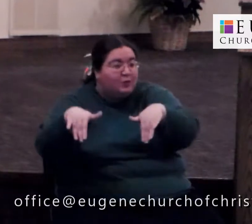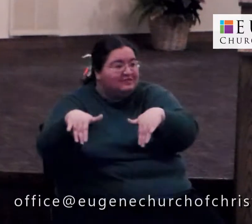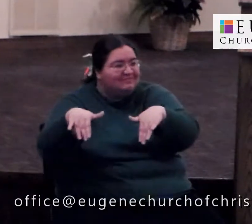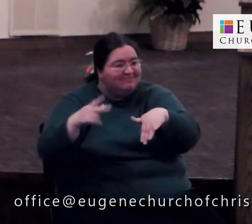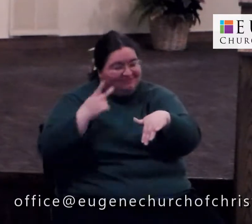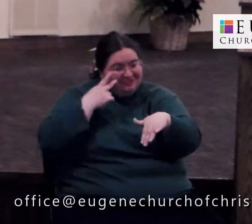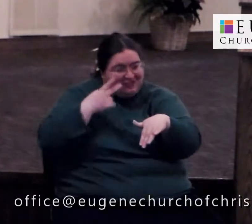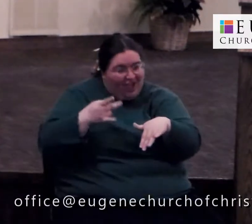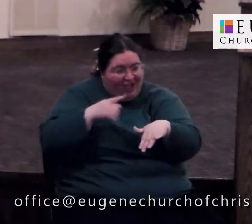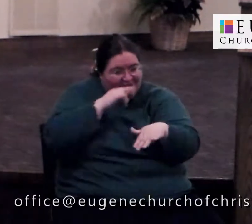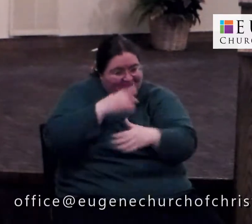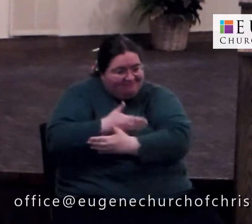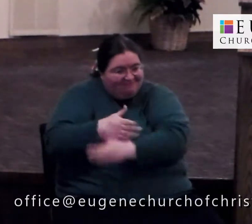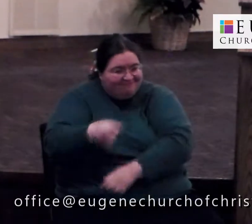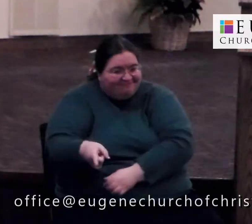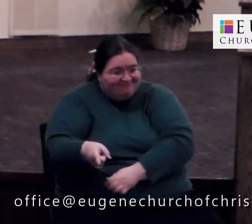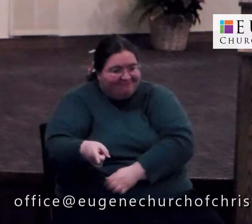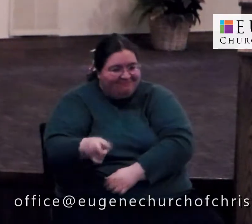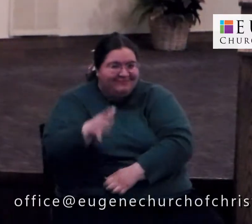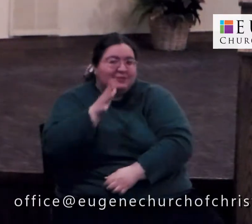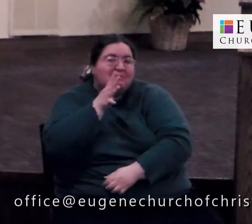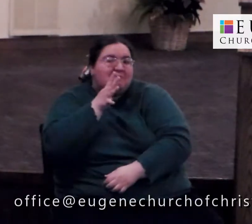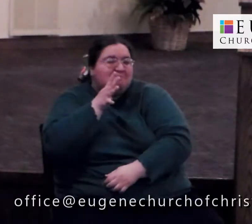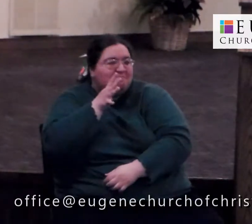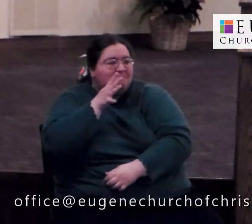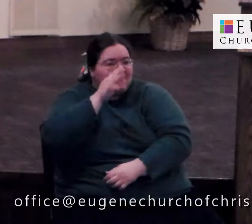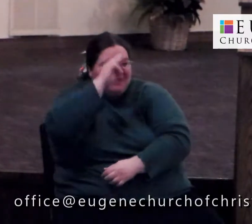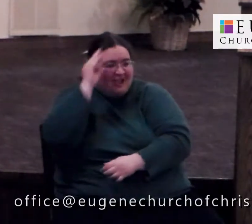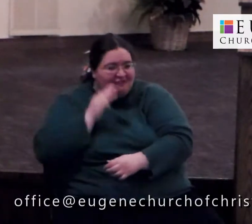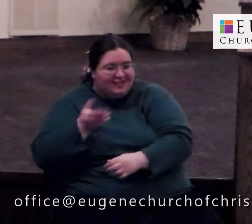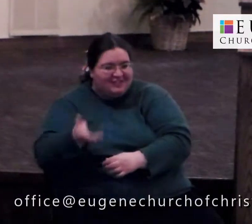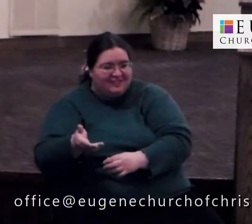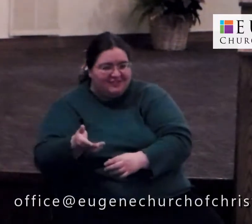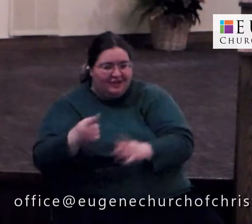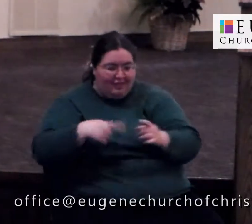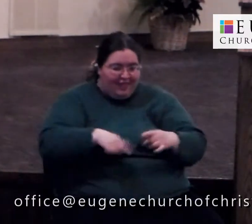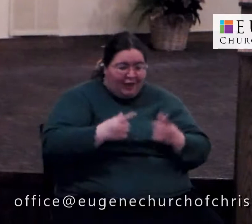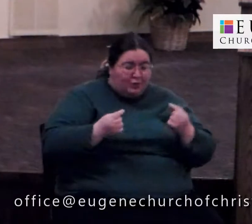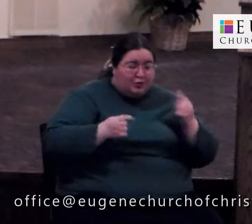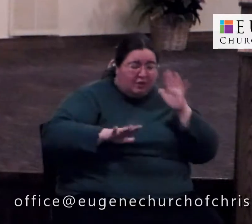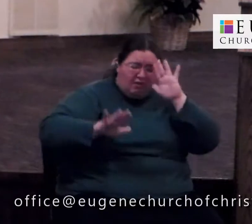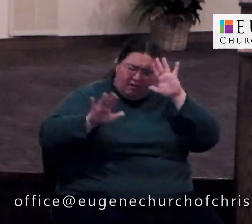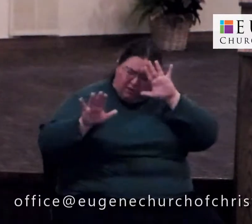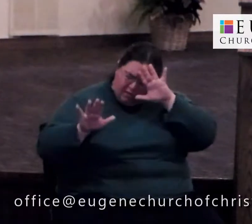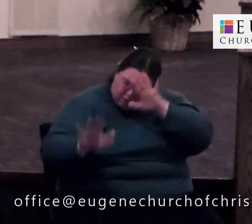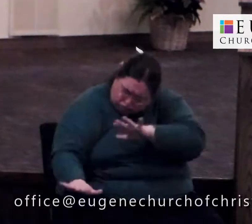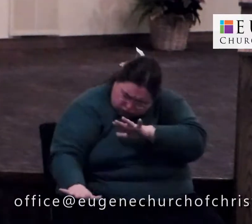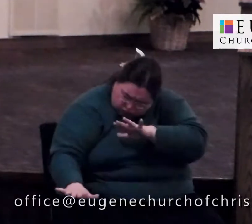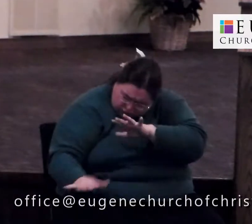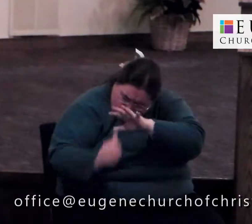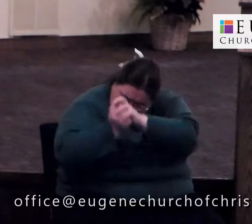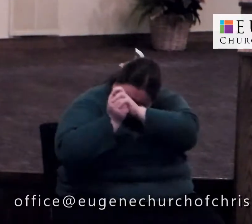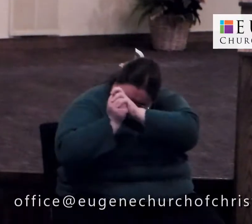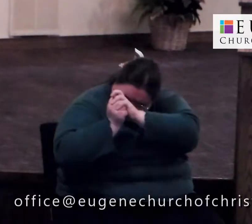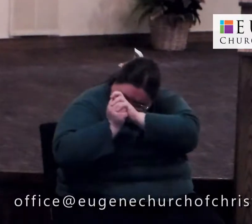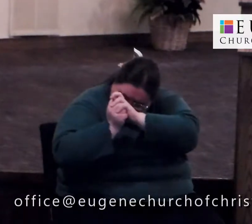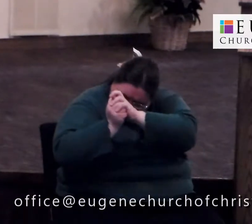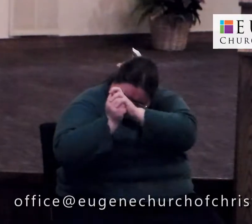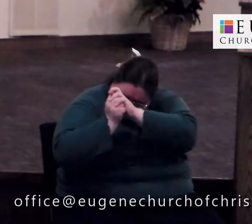bow down and worship him, because the other response beyond just being overjoyed is to bow down and worship. And this bowing down